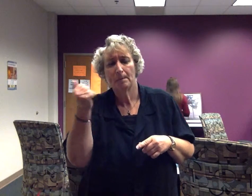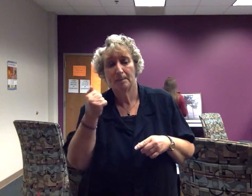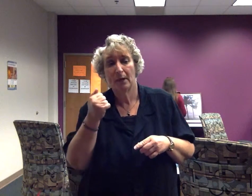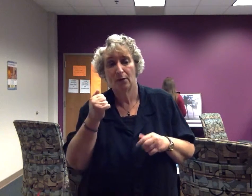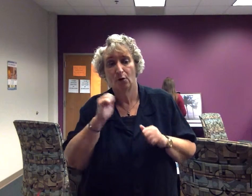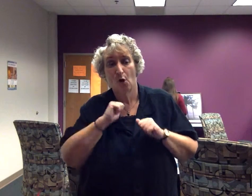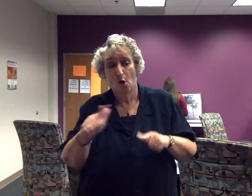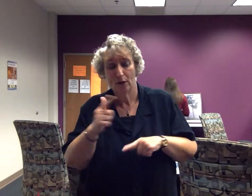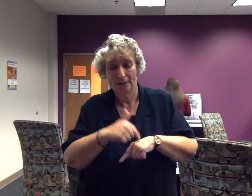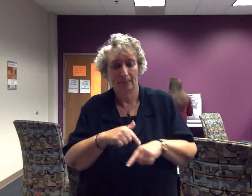one?